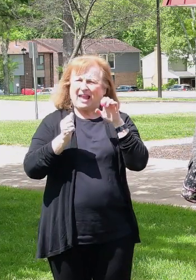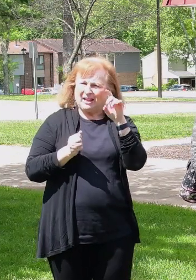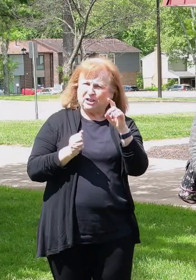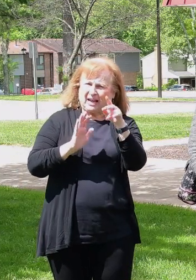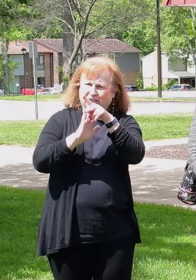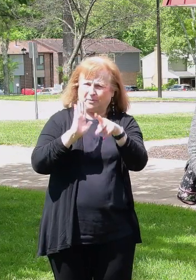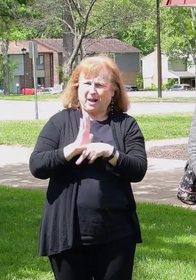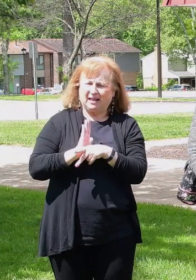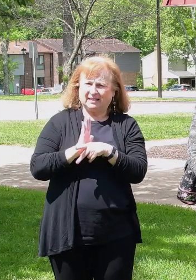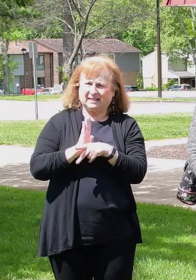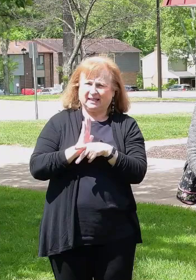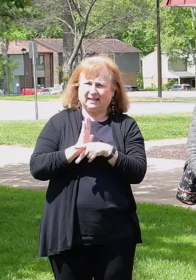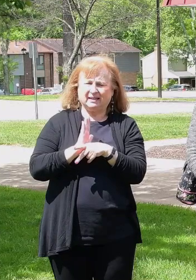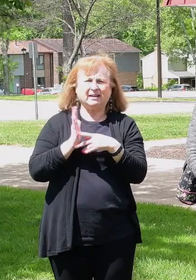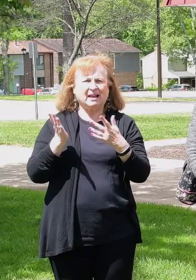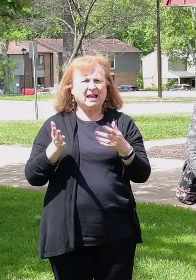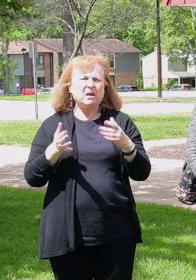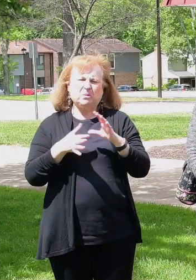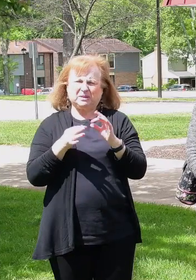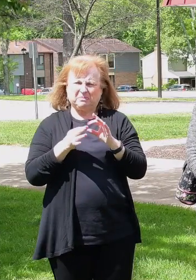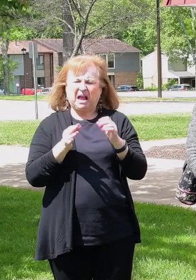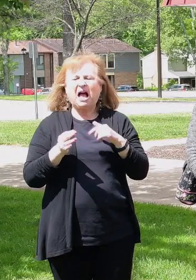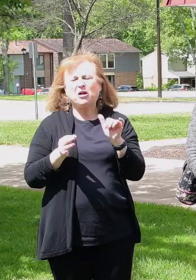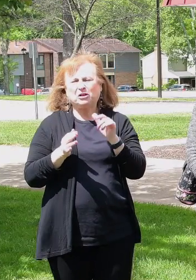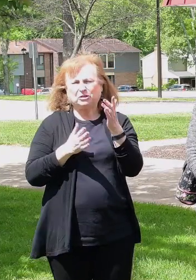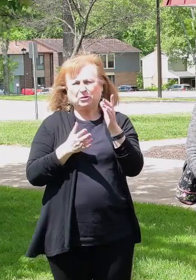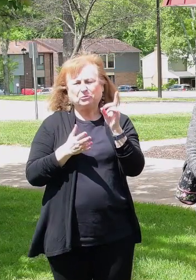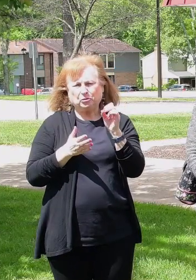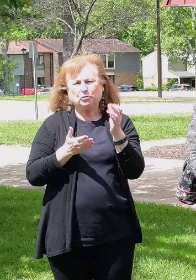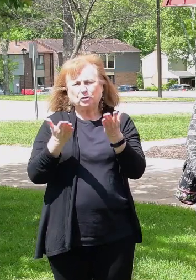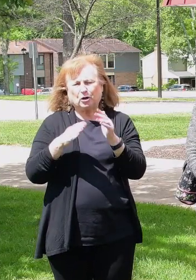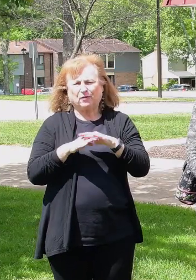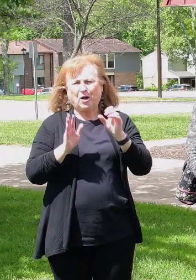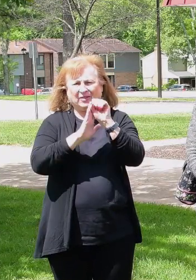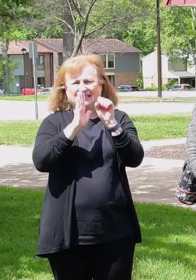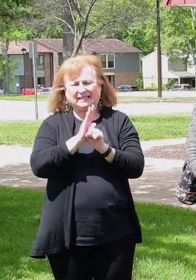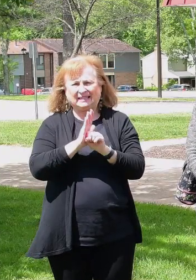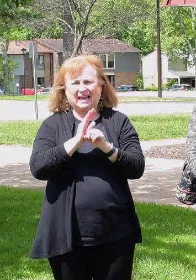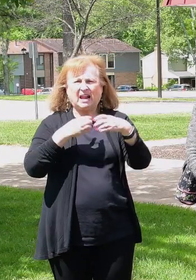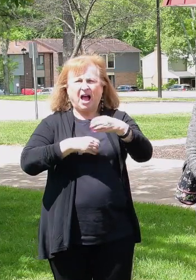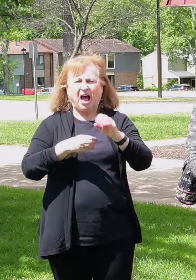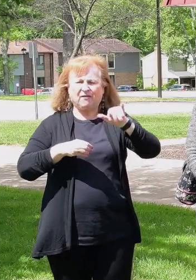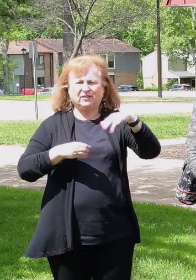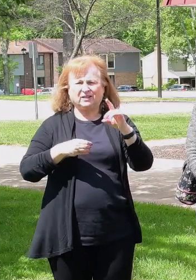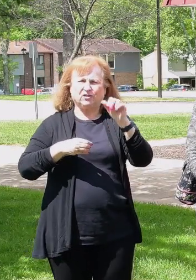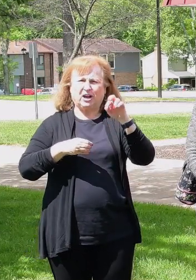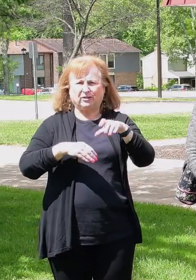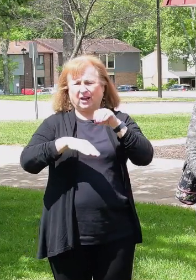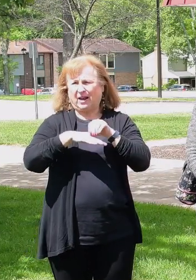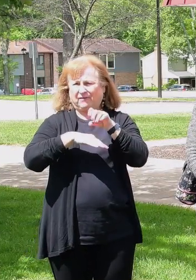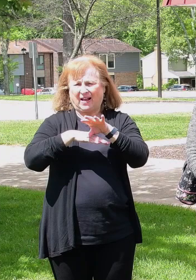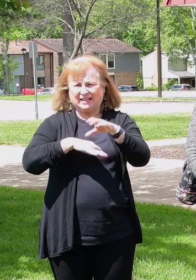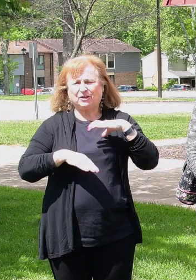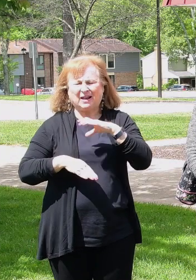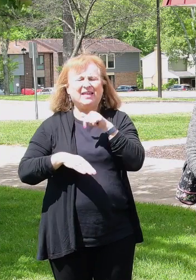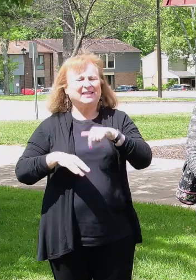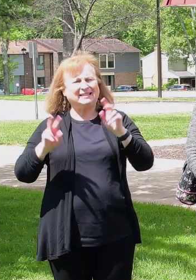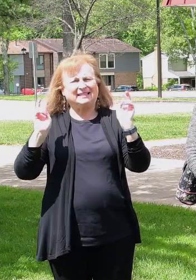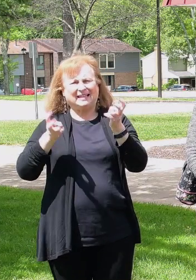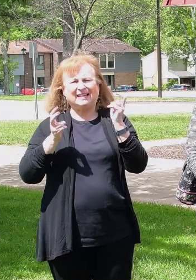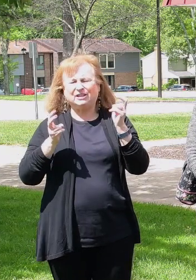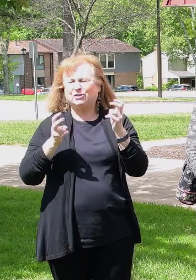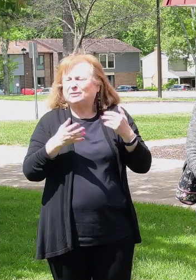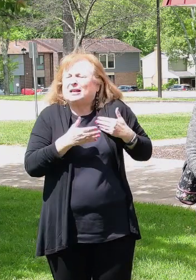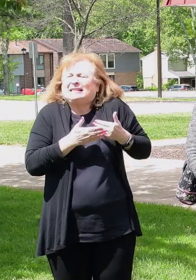education policy. And as was mentioned, I also do serve on the State Office of Child Care's Advisory Council. So this is an issue that